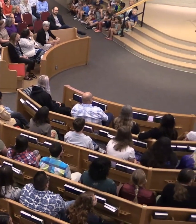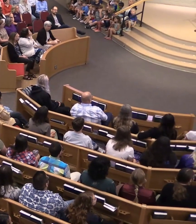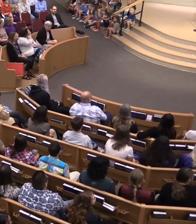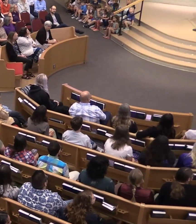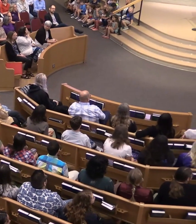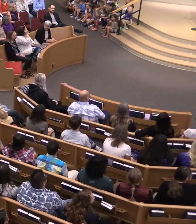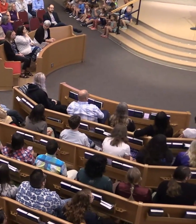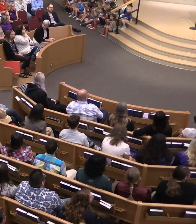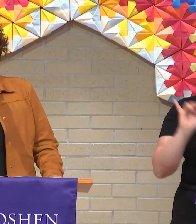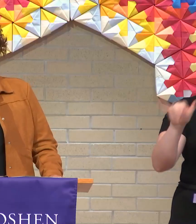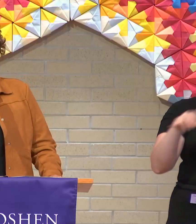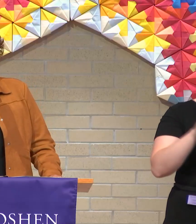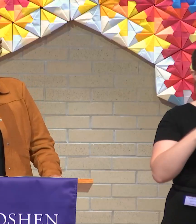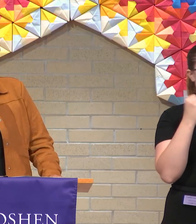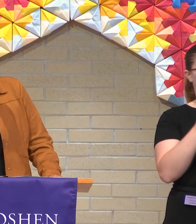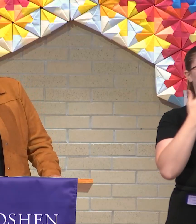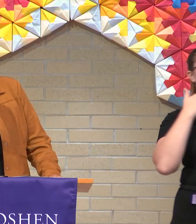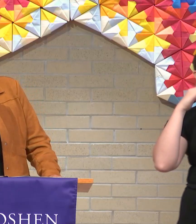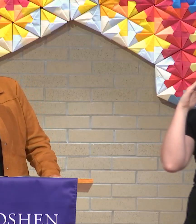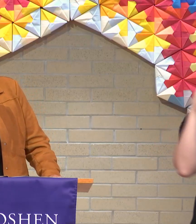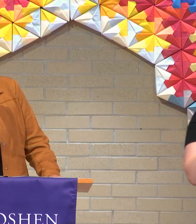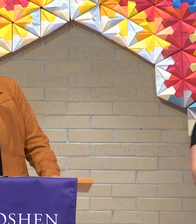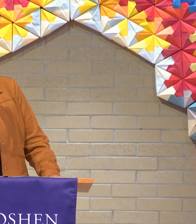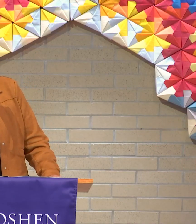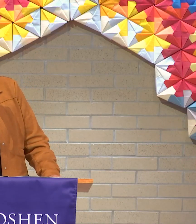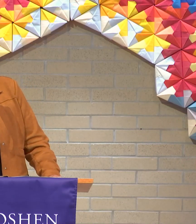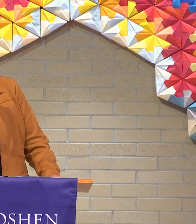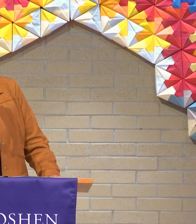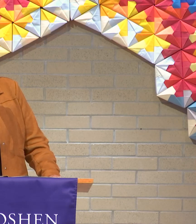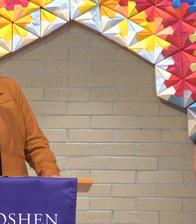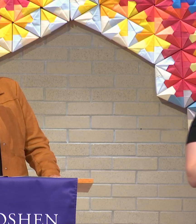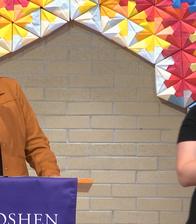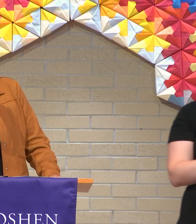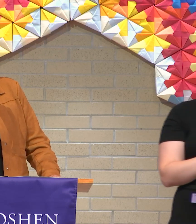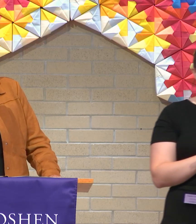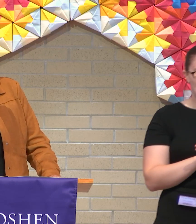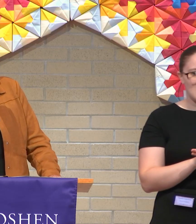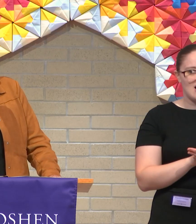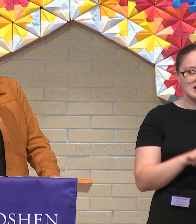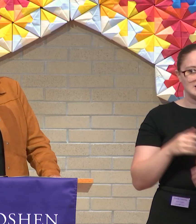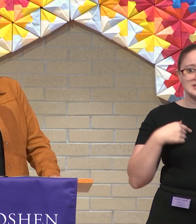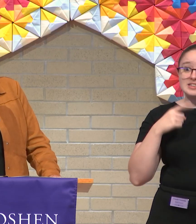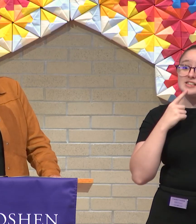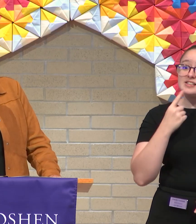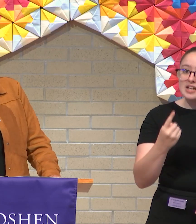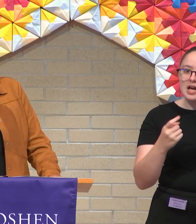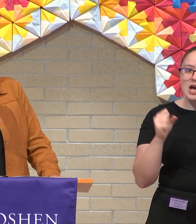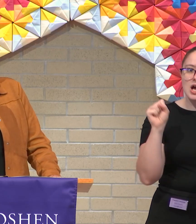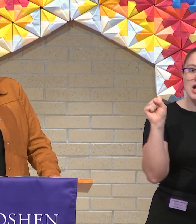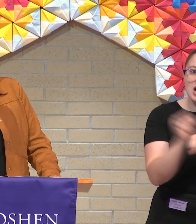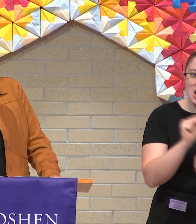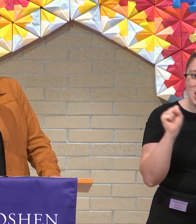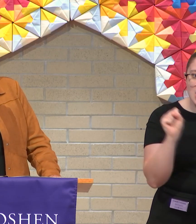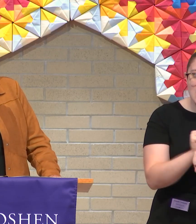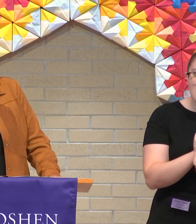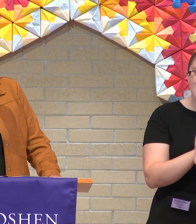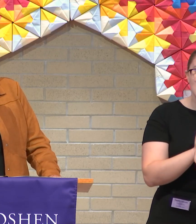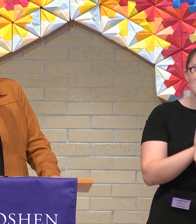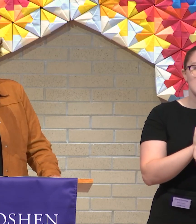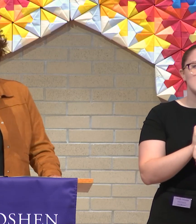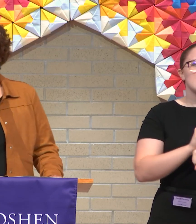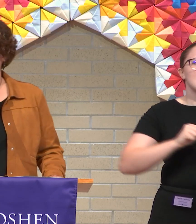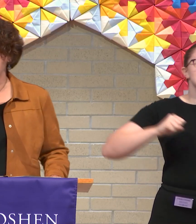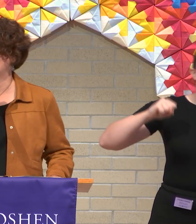that was a clunky year. I kept saying it felt like we were working twice as hard